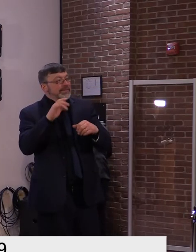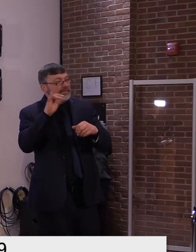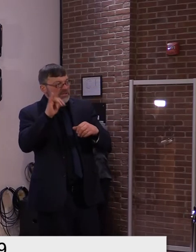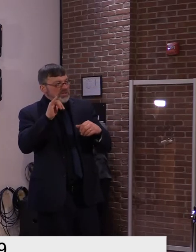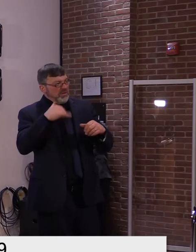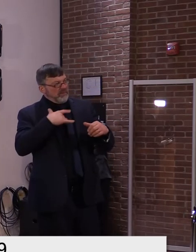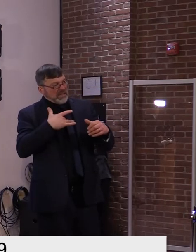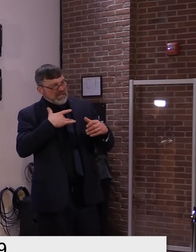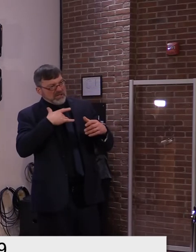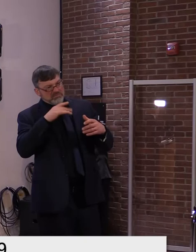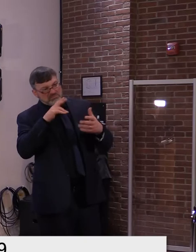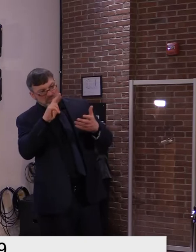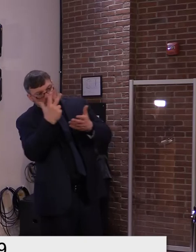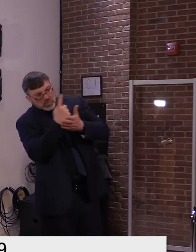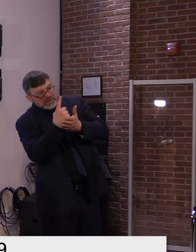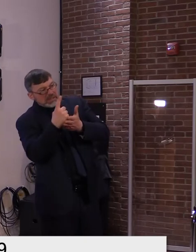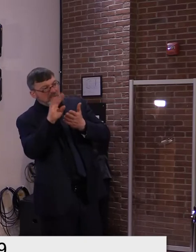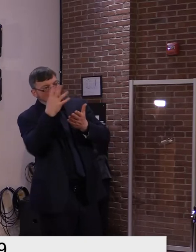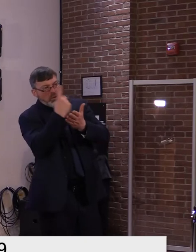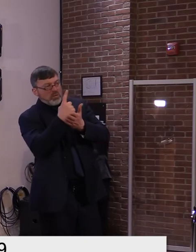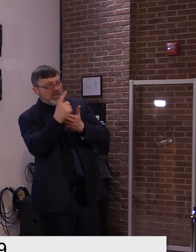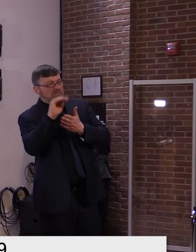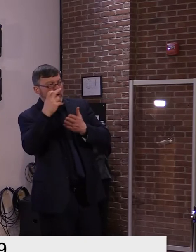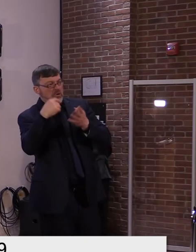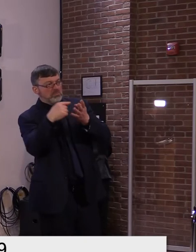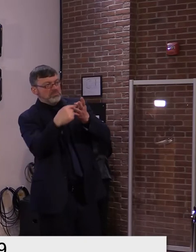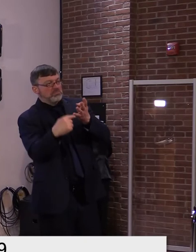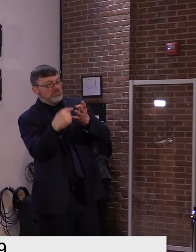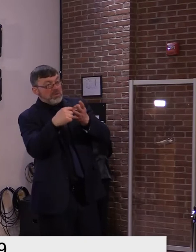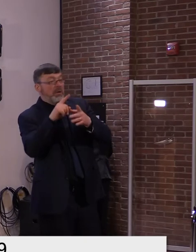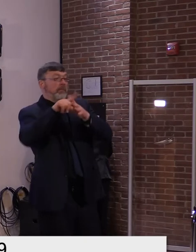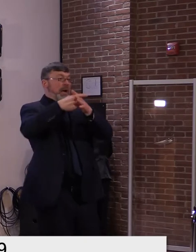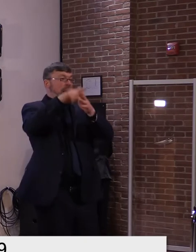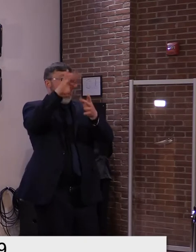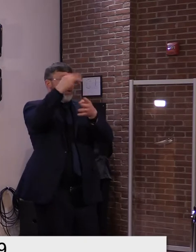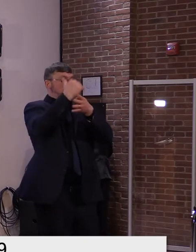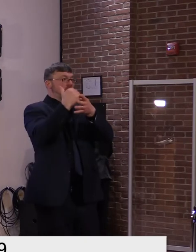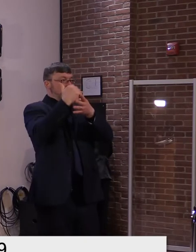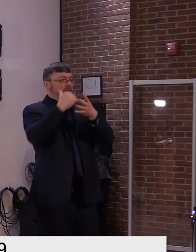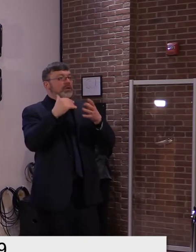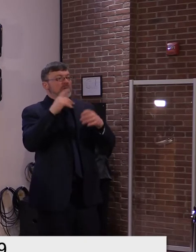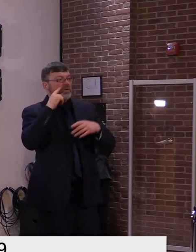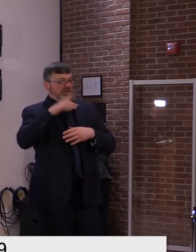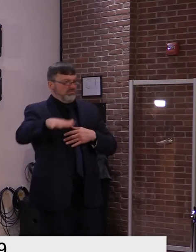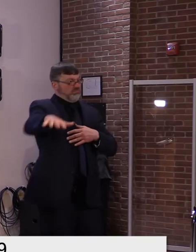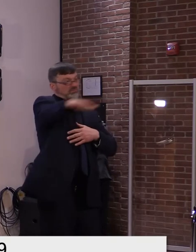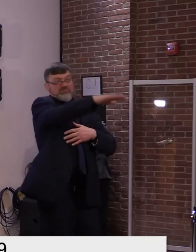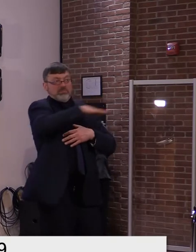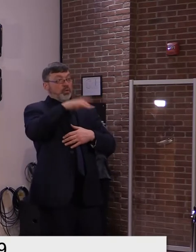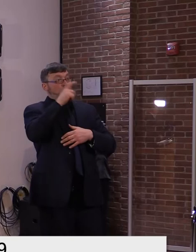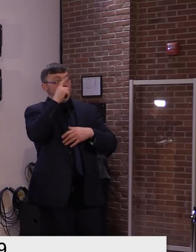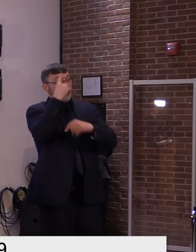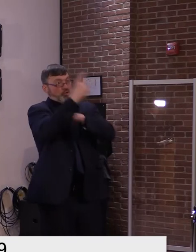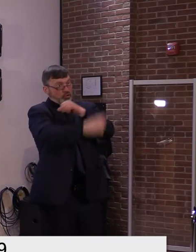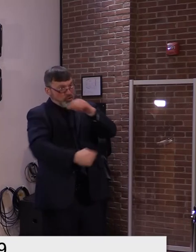who have been filing consistently since last March and April will now hit that one-year